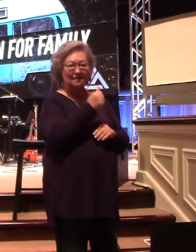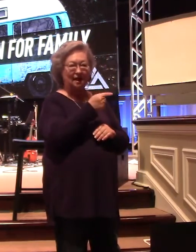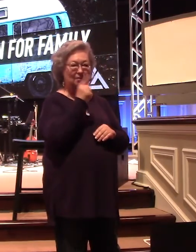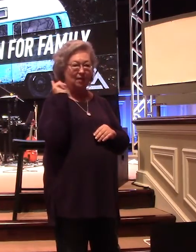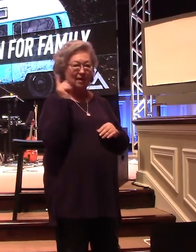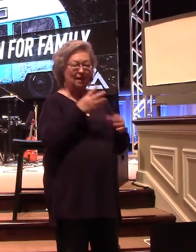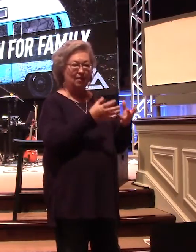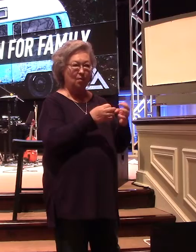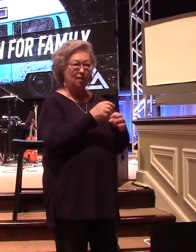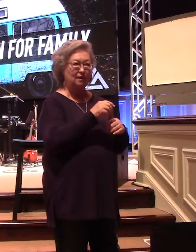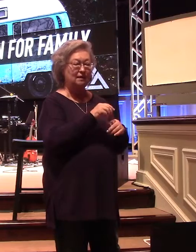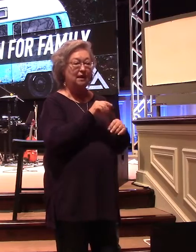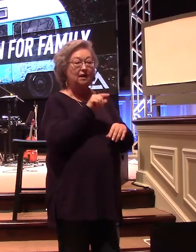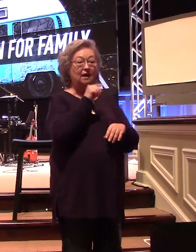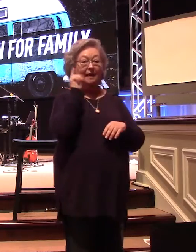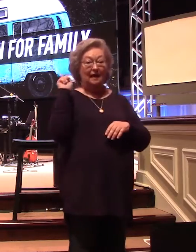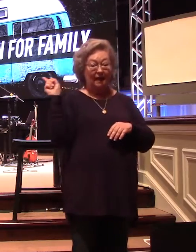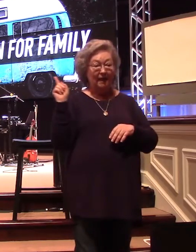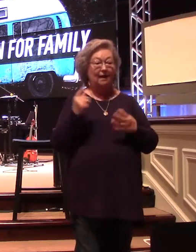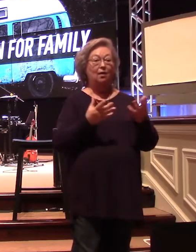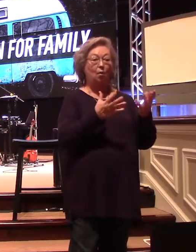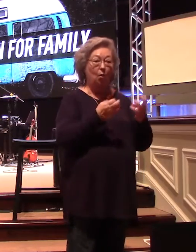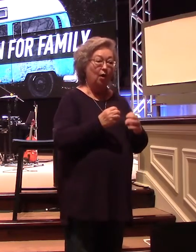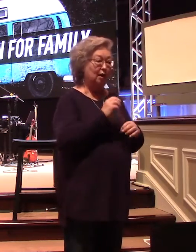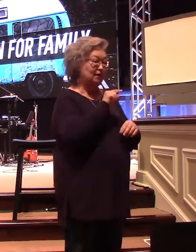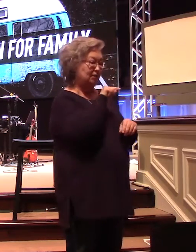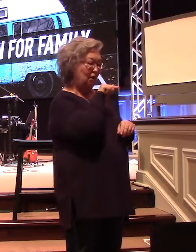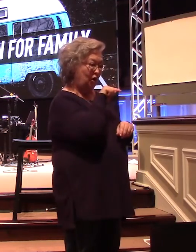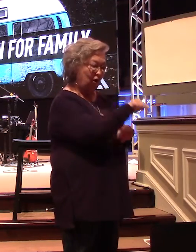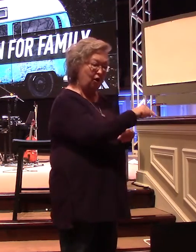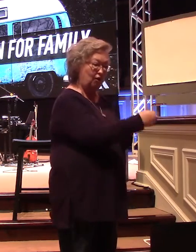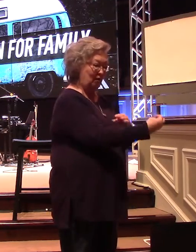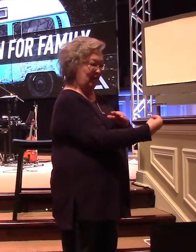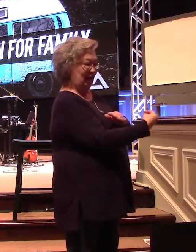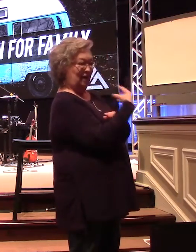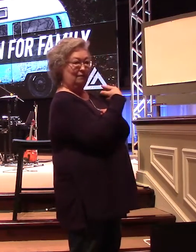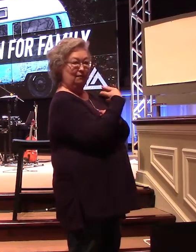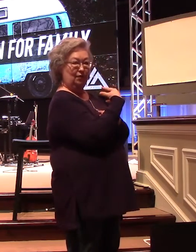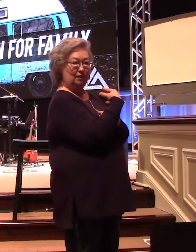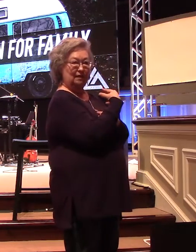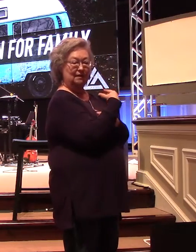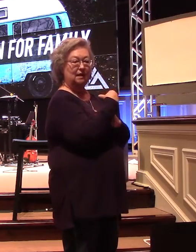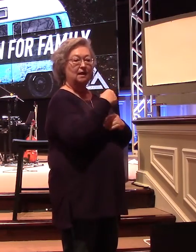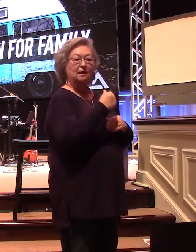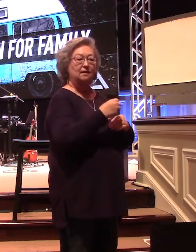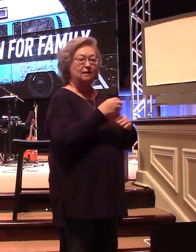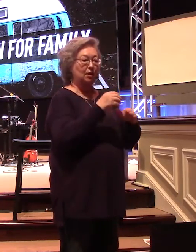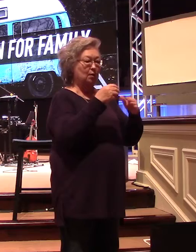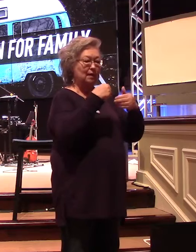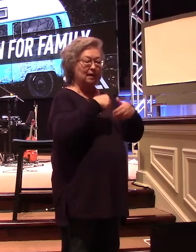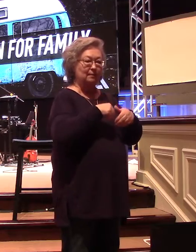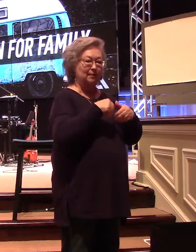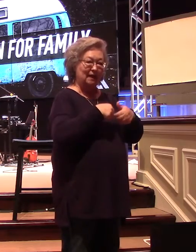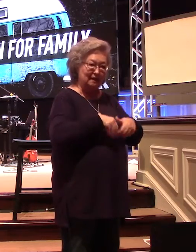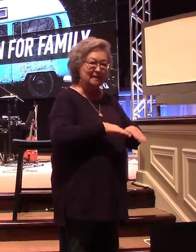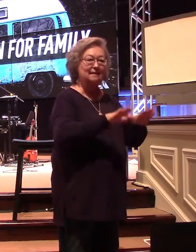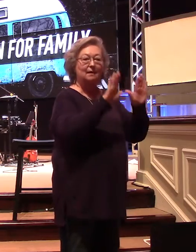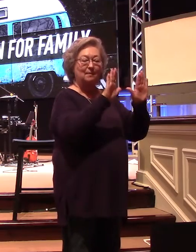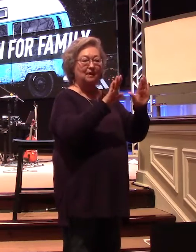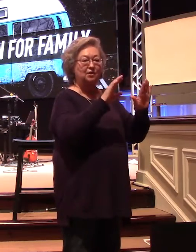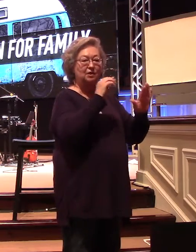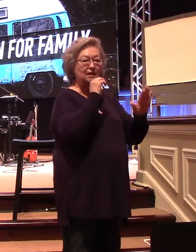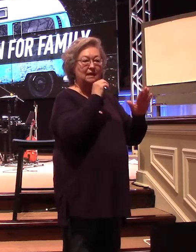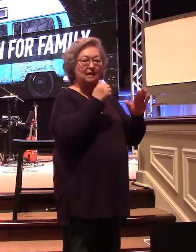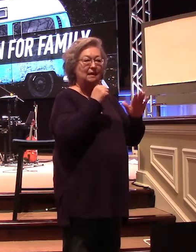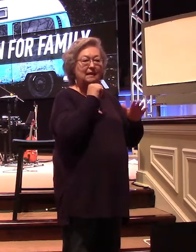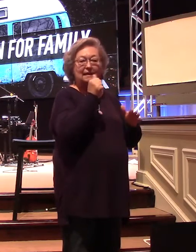I need Lori's influence. We've got to work together. So submission does not mean you can't speak up and say, you know, what you think,